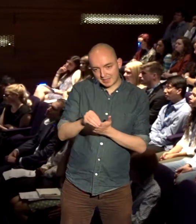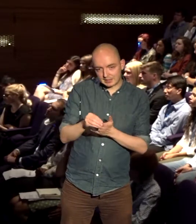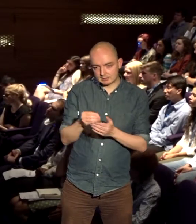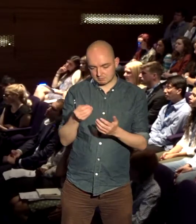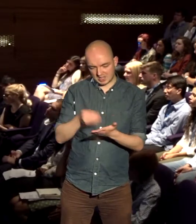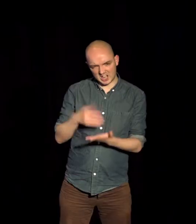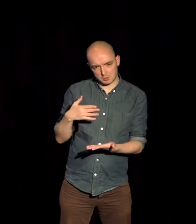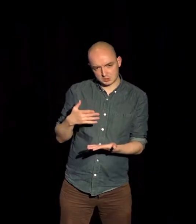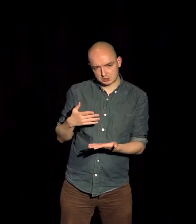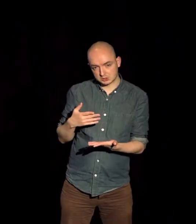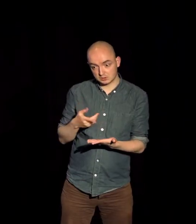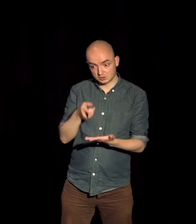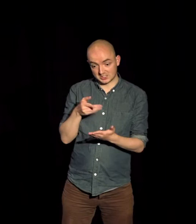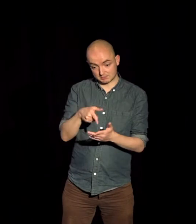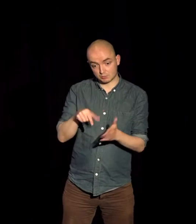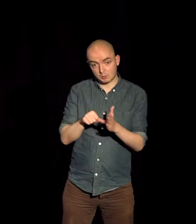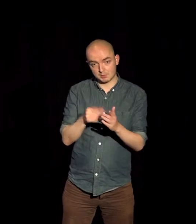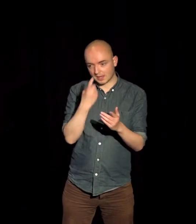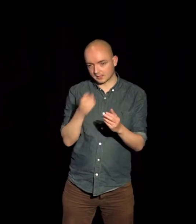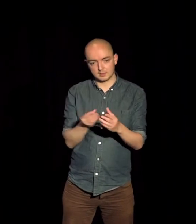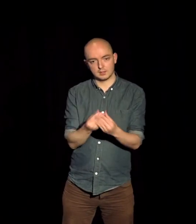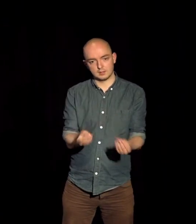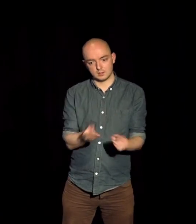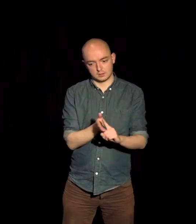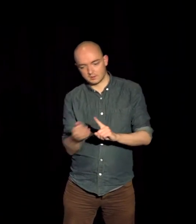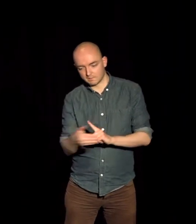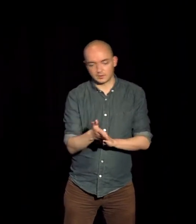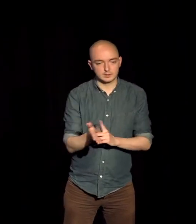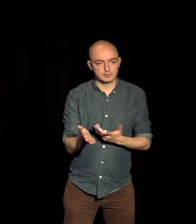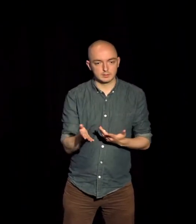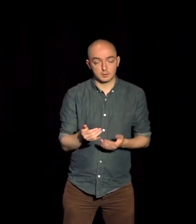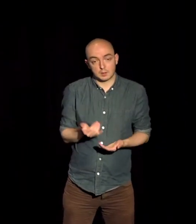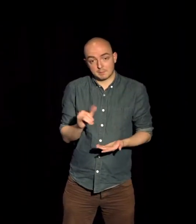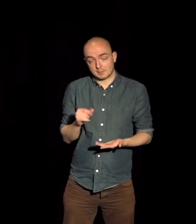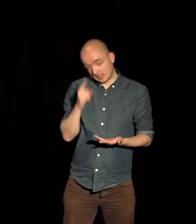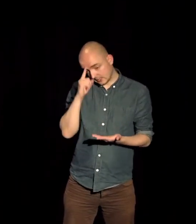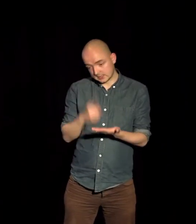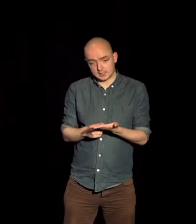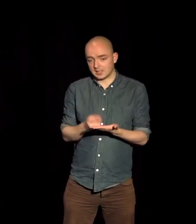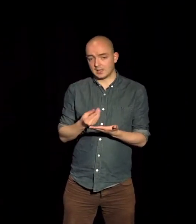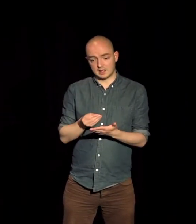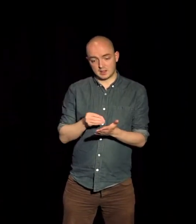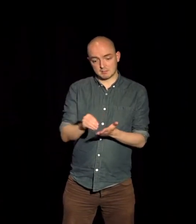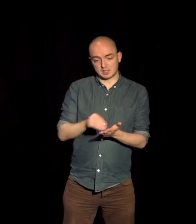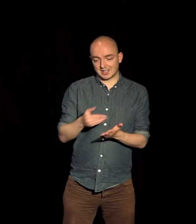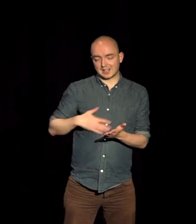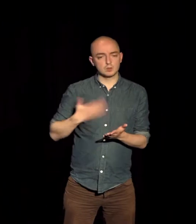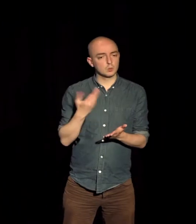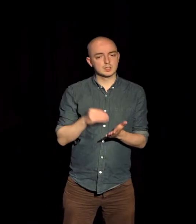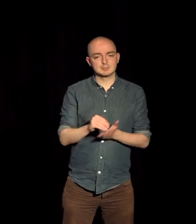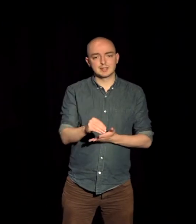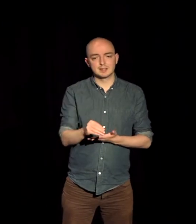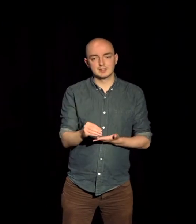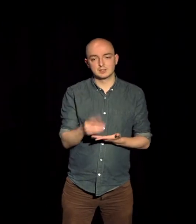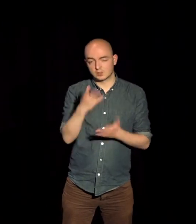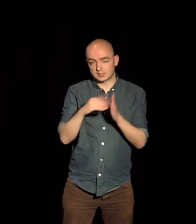kind of incident. And it may be that I decide I don't want to pay the money. So I've had a flight cancelled from Heathrow to Stockholm because